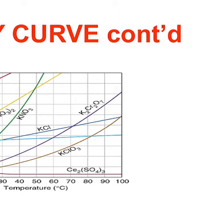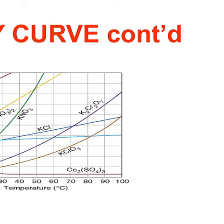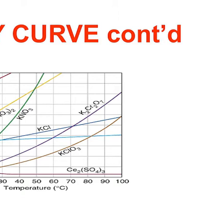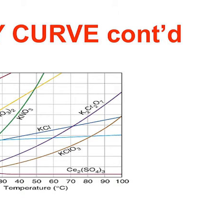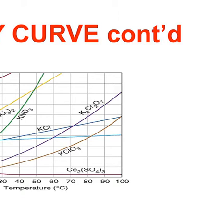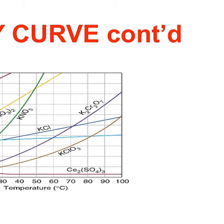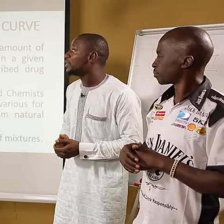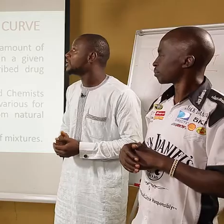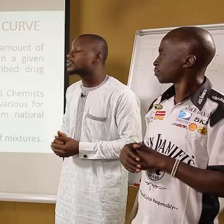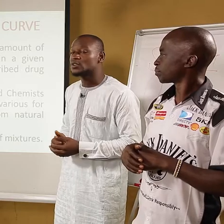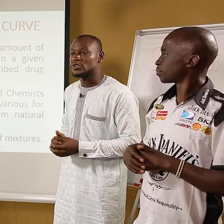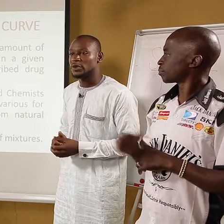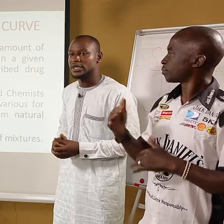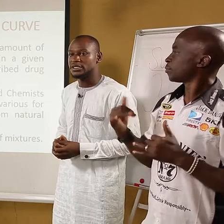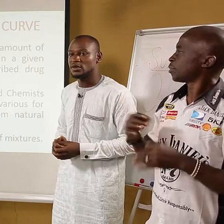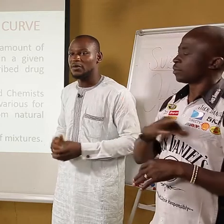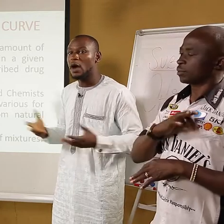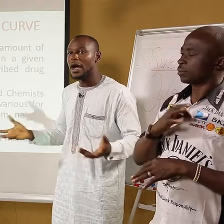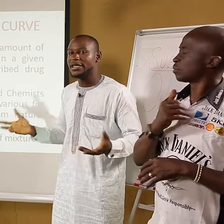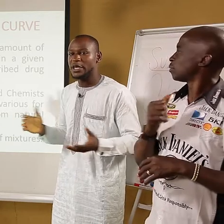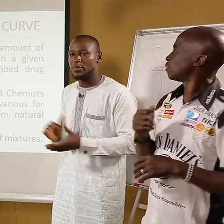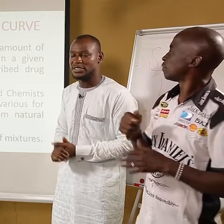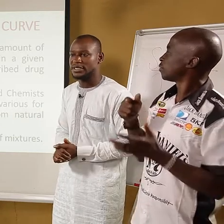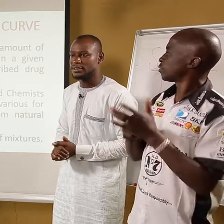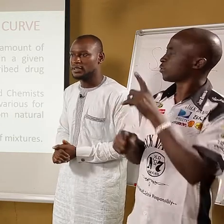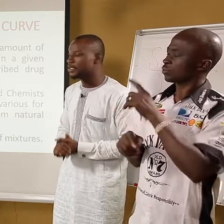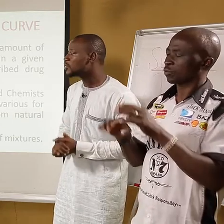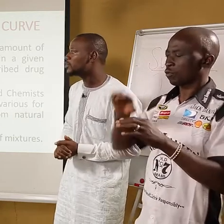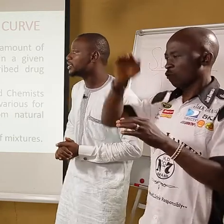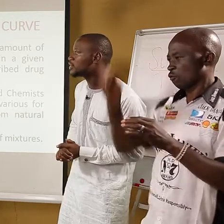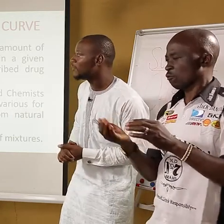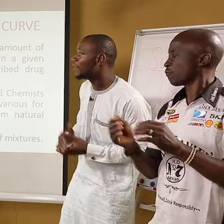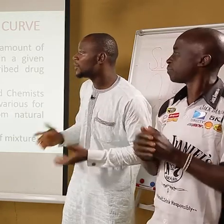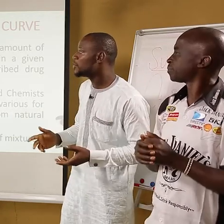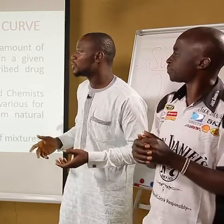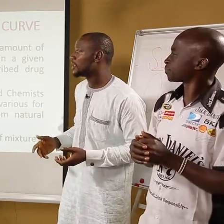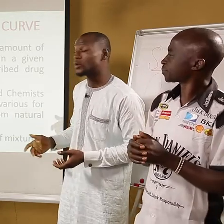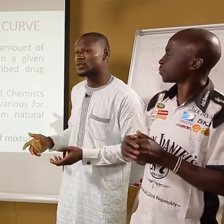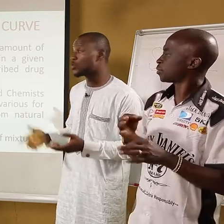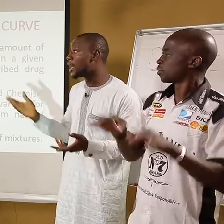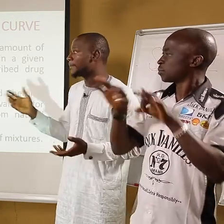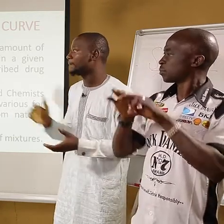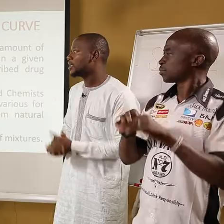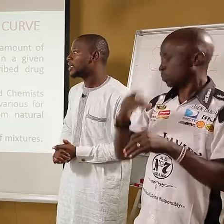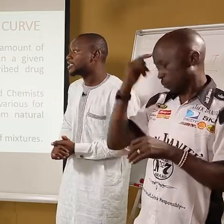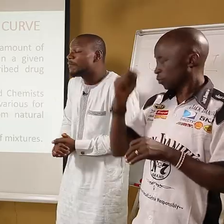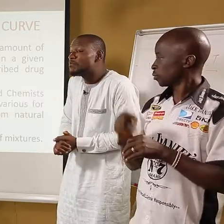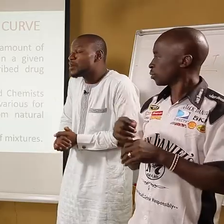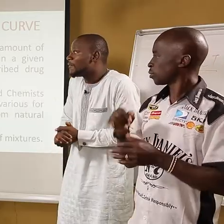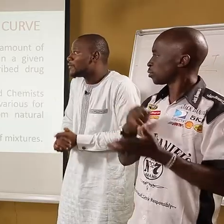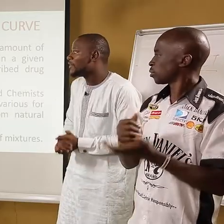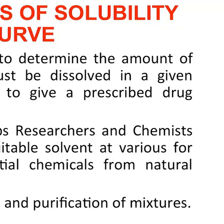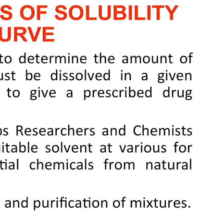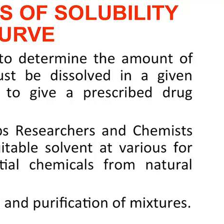Then we'll go into applications of solubility curve. How are they important? These solubility curves are very important because, one, it